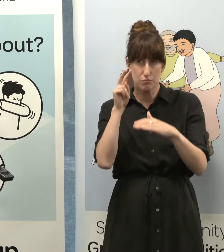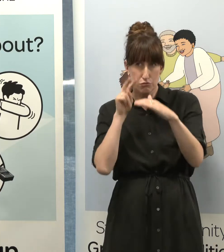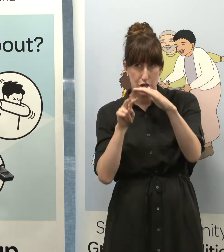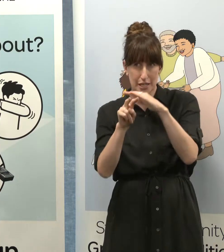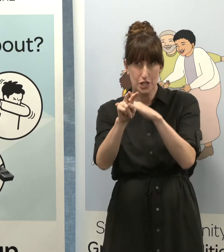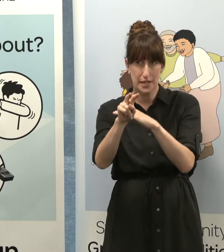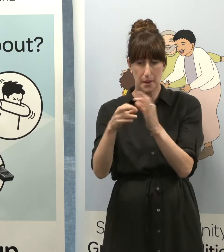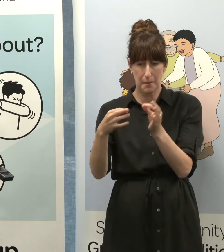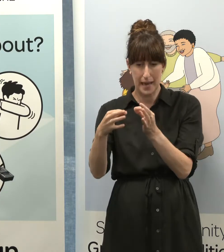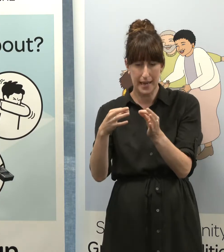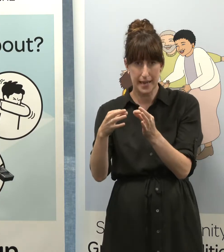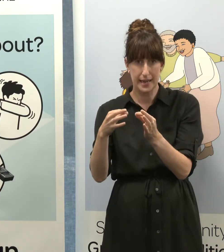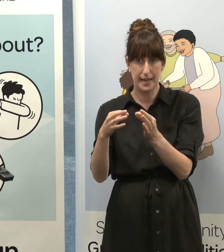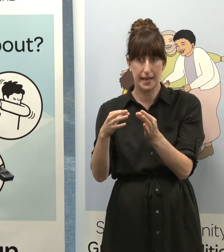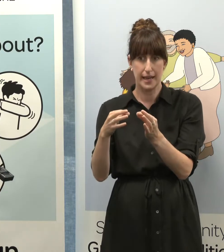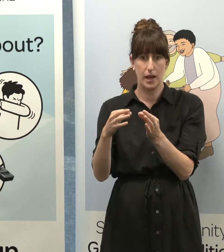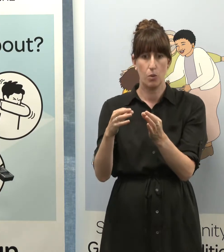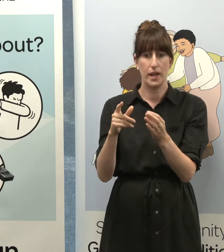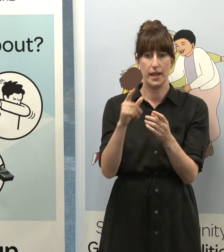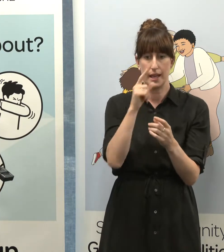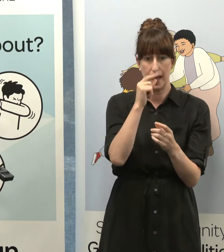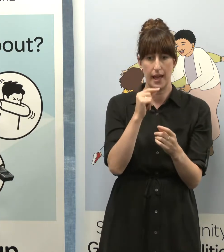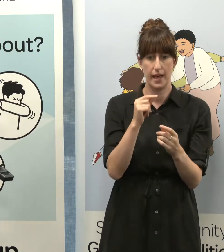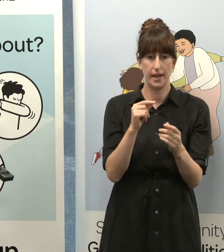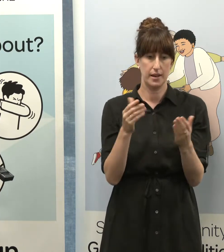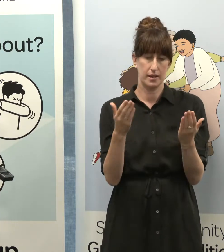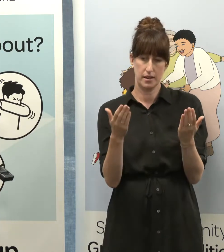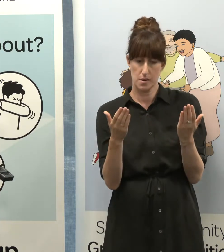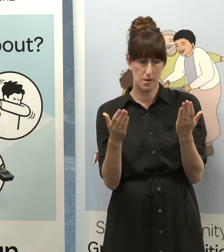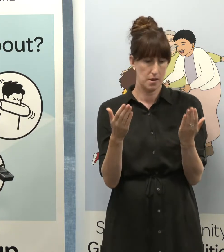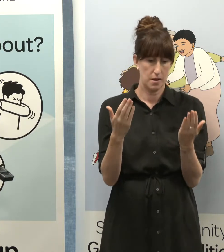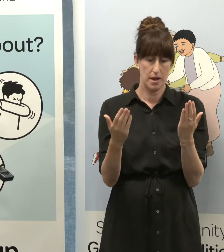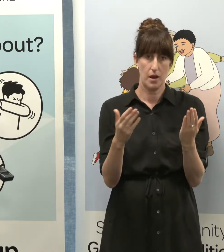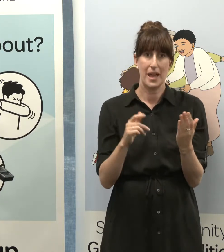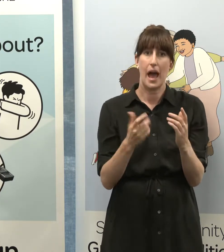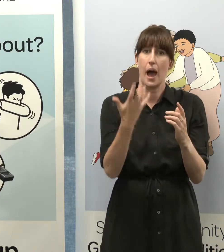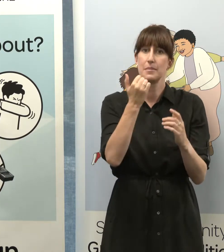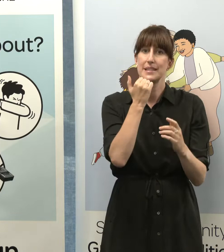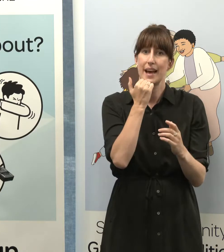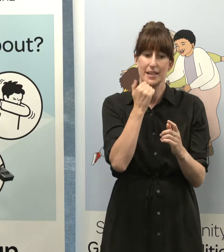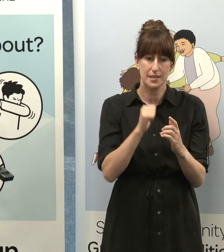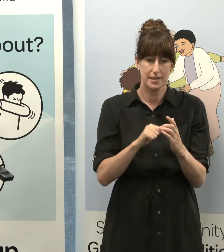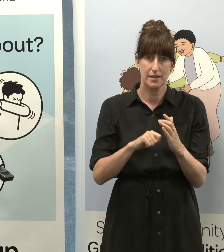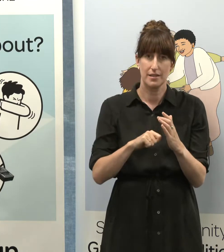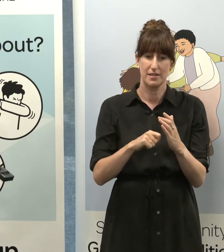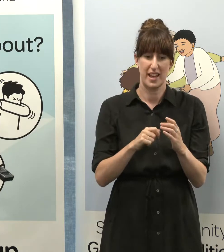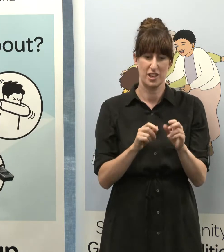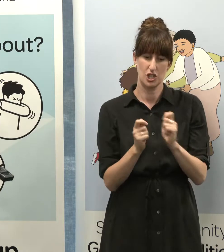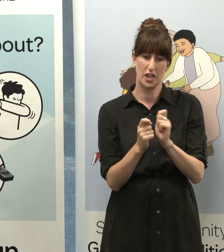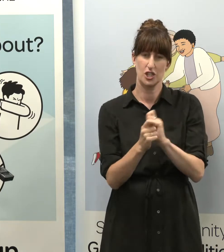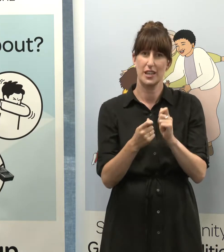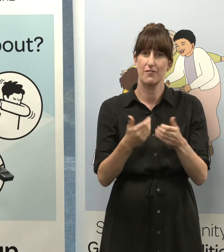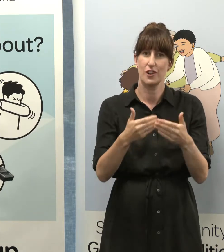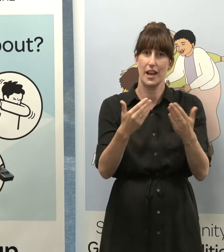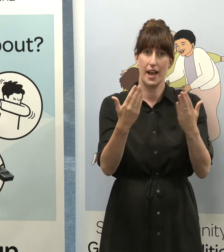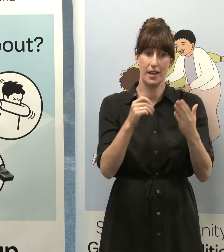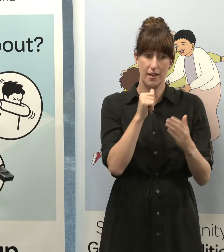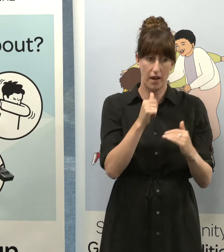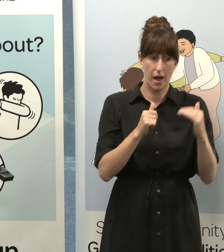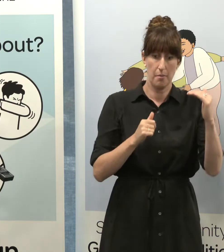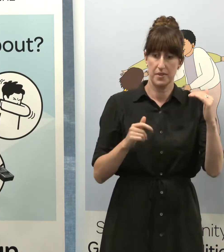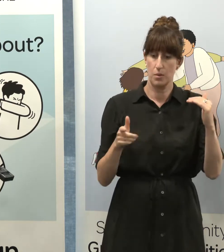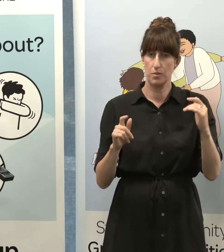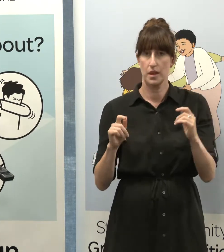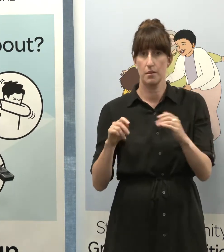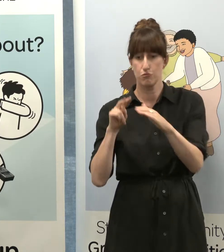real figures on a daily basis, so are able then to project out and see what's the likely demand for both hospital services and indeed for